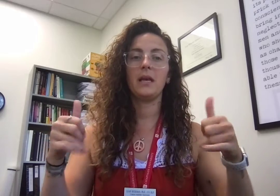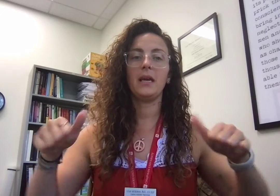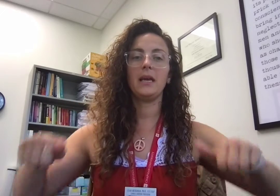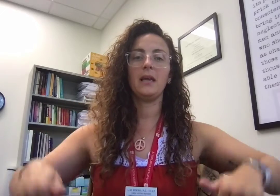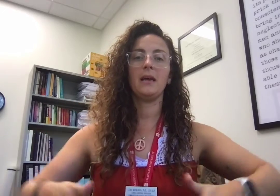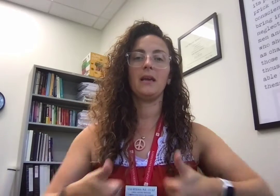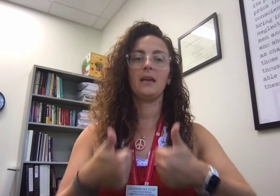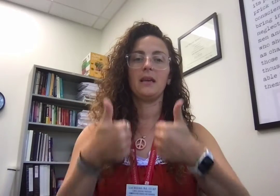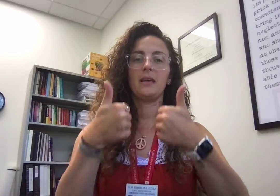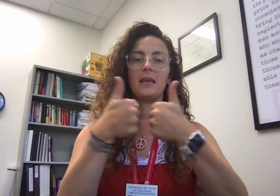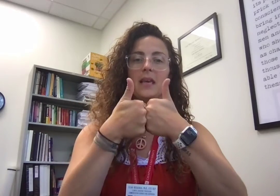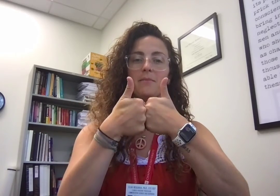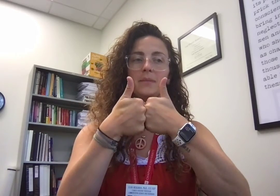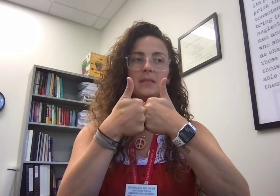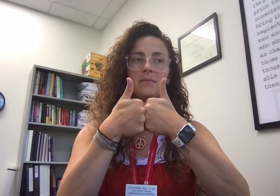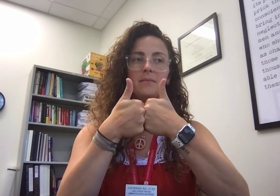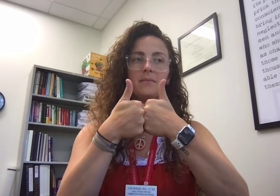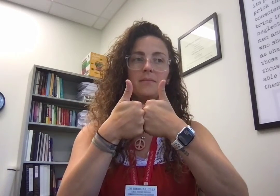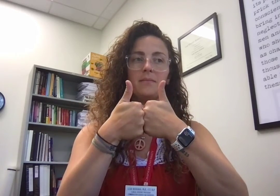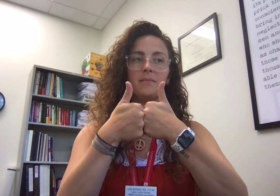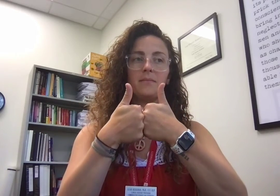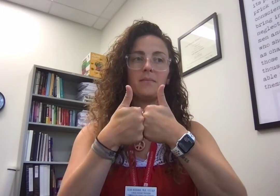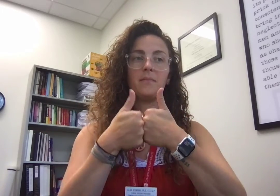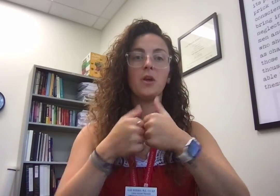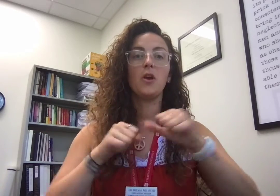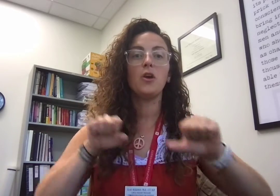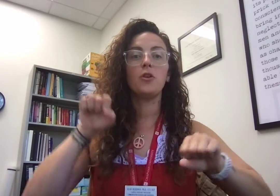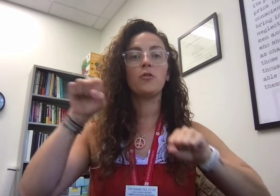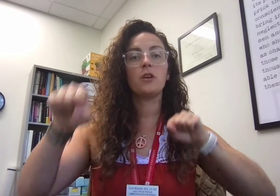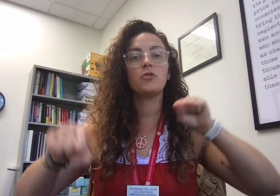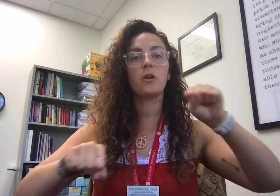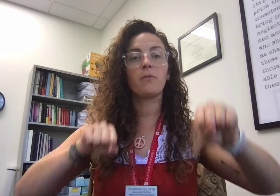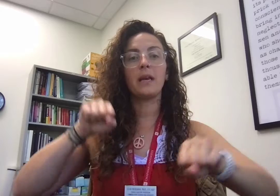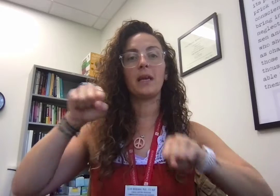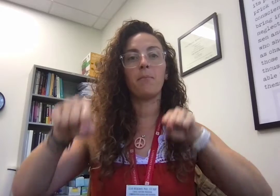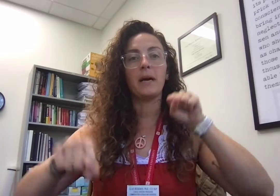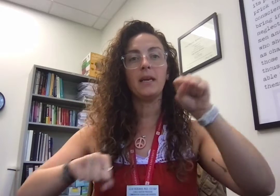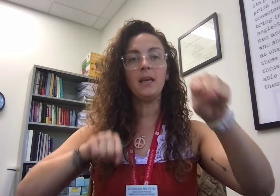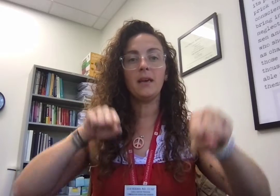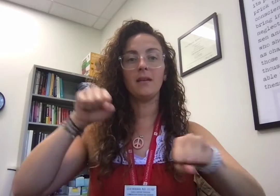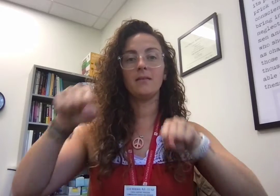play games. You could enjoy riding a bike